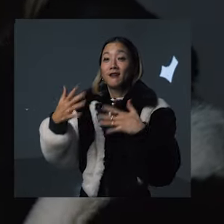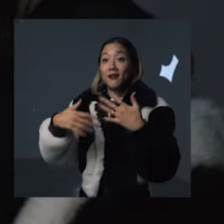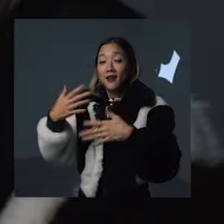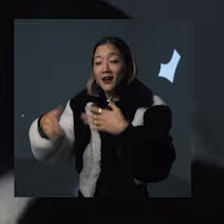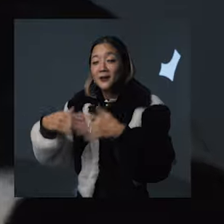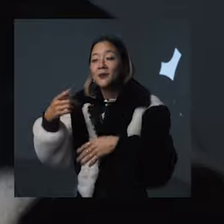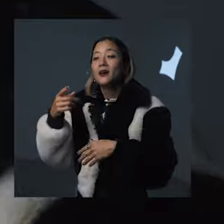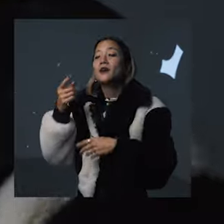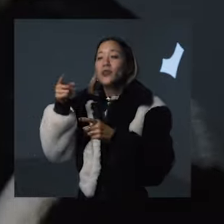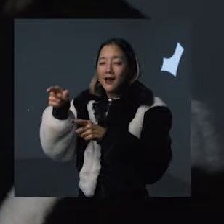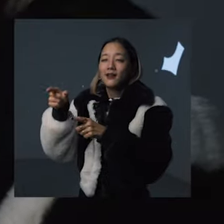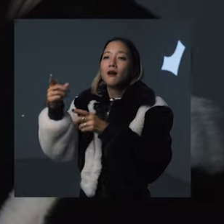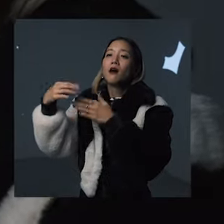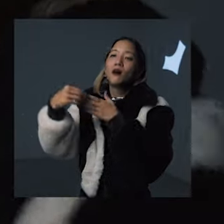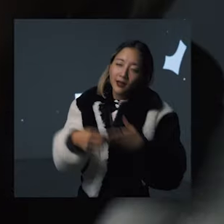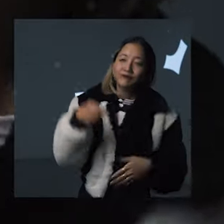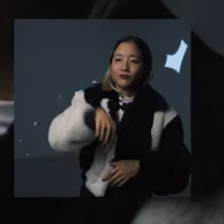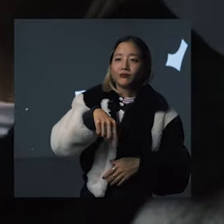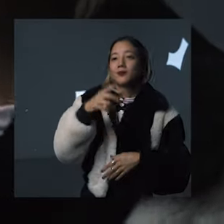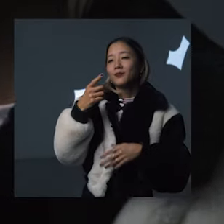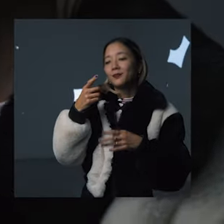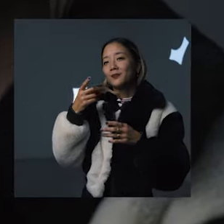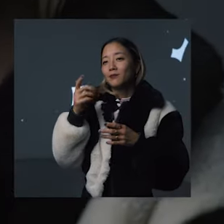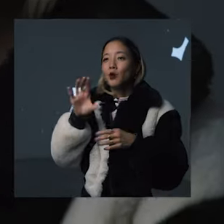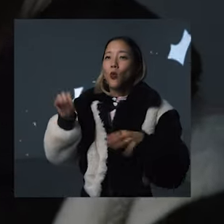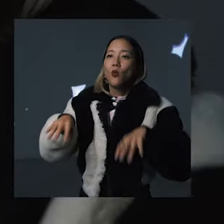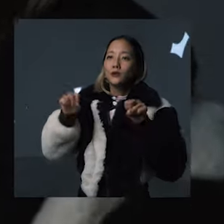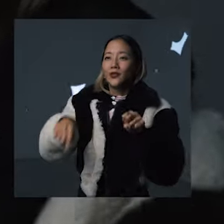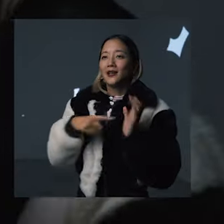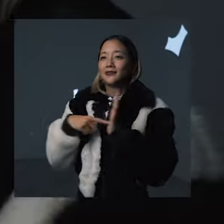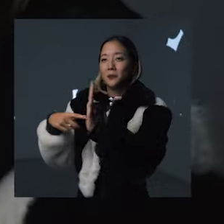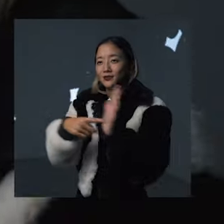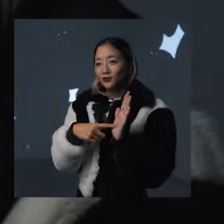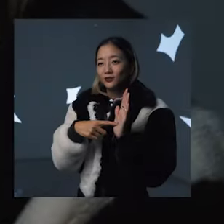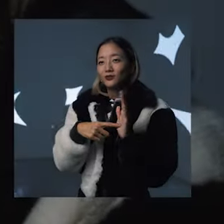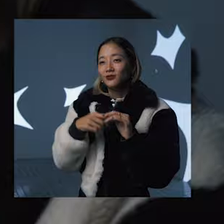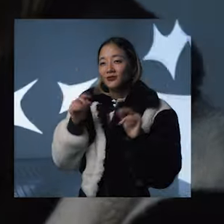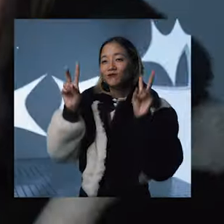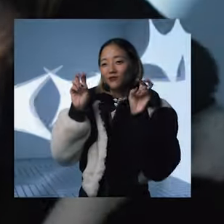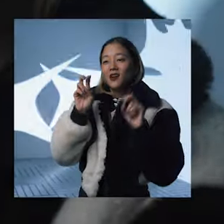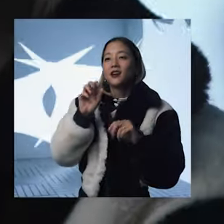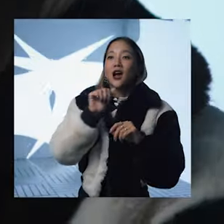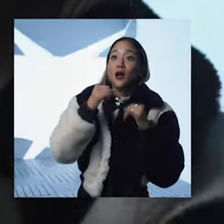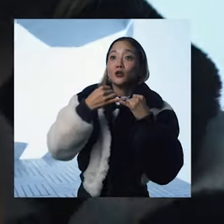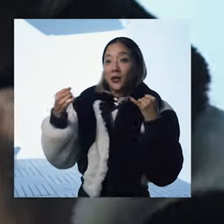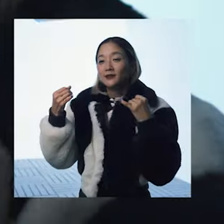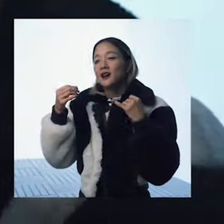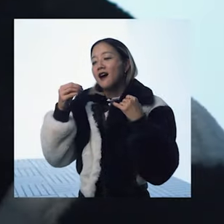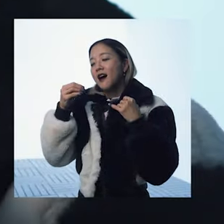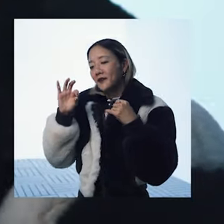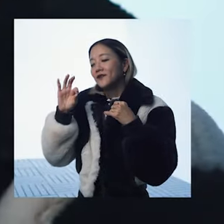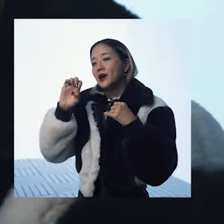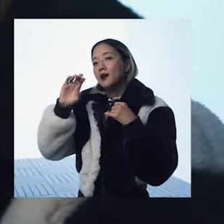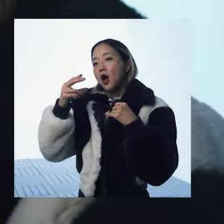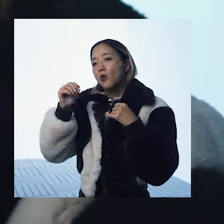the prize, the PIAC, and that has what's brought me here at La Casa Encendida for my exhibition which is